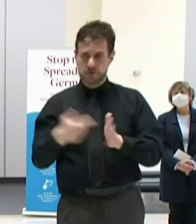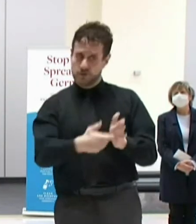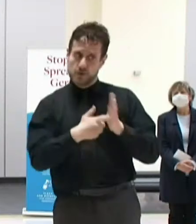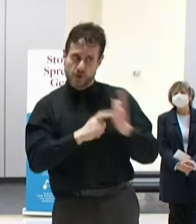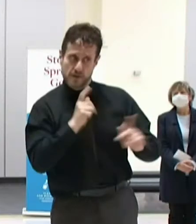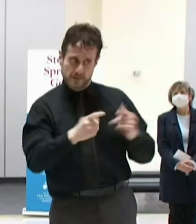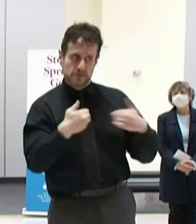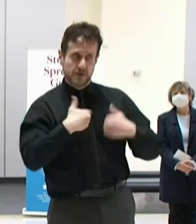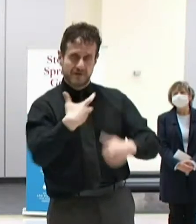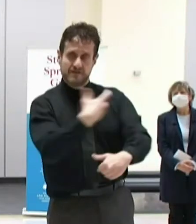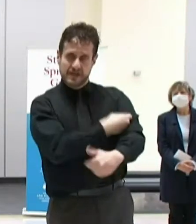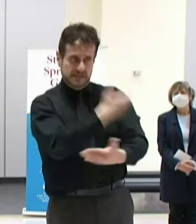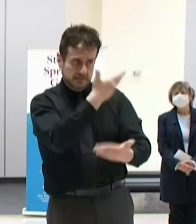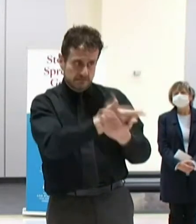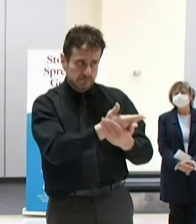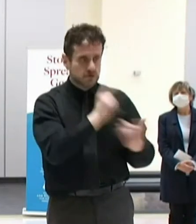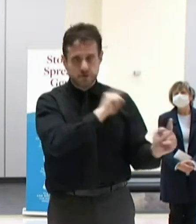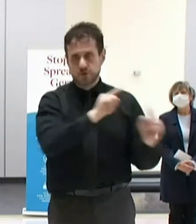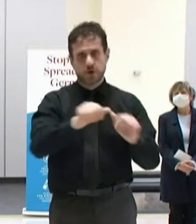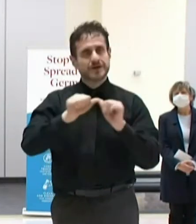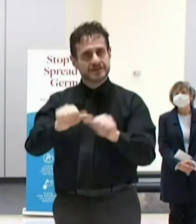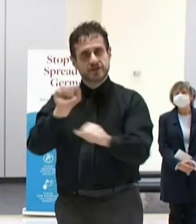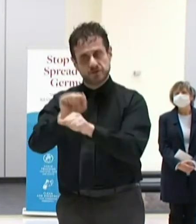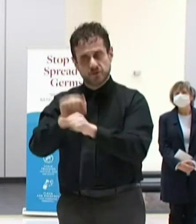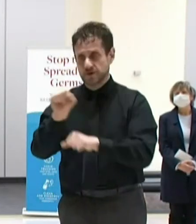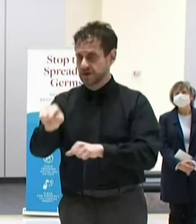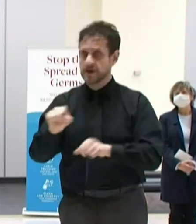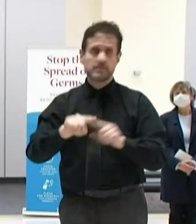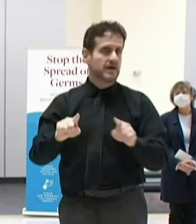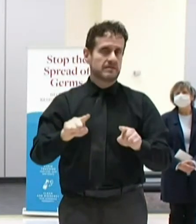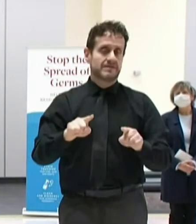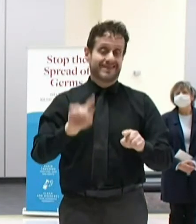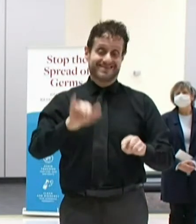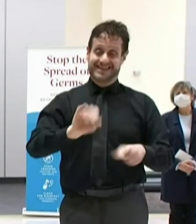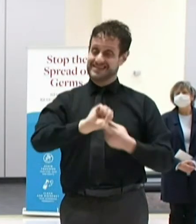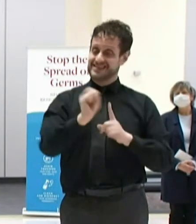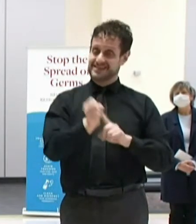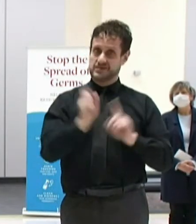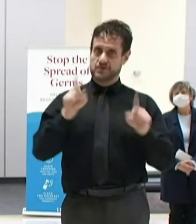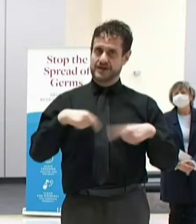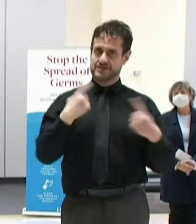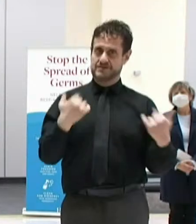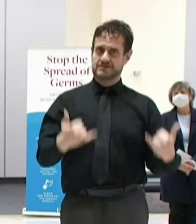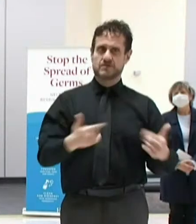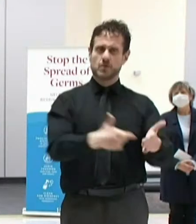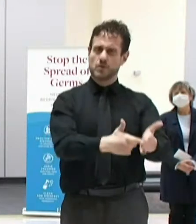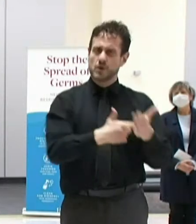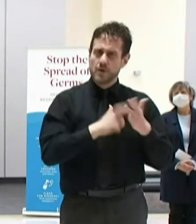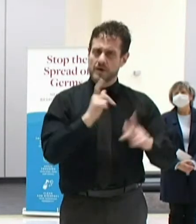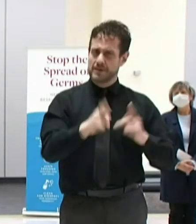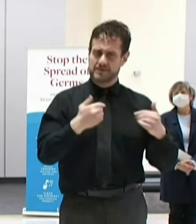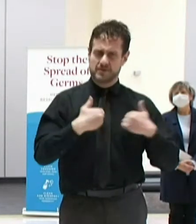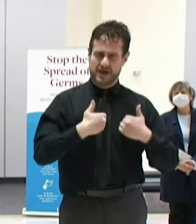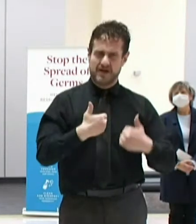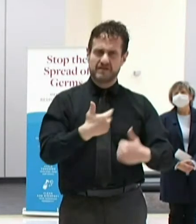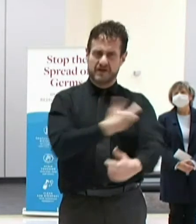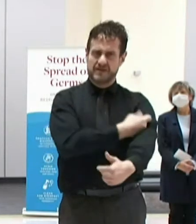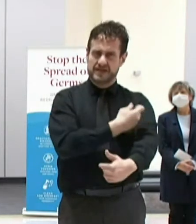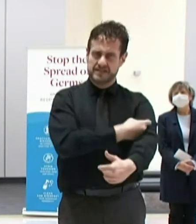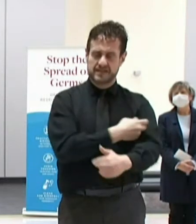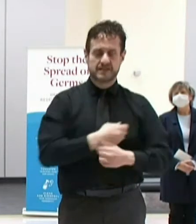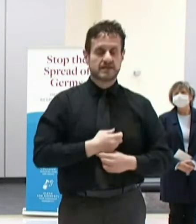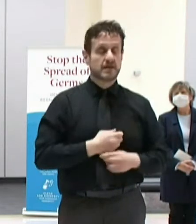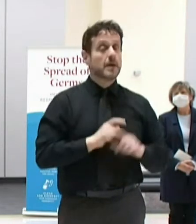require some sort of proof. But that's the extent of where we are on requiring people to get vaccinated. I'm